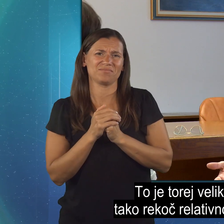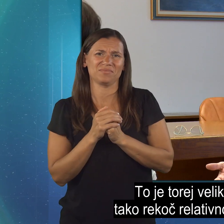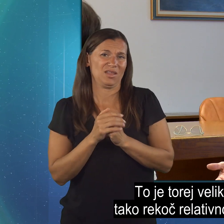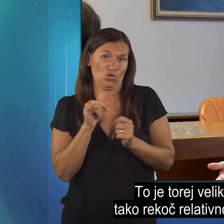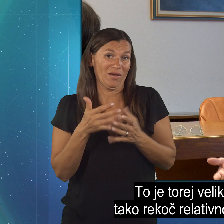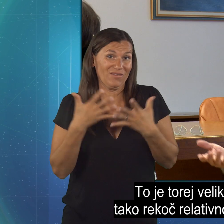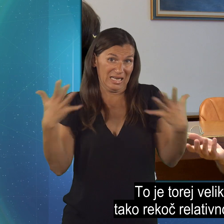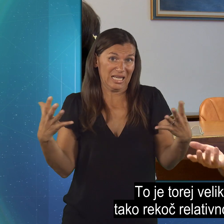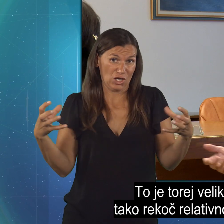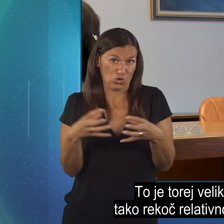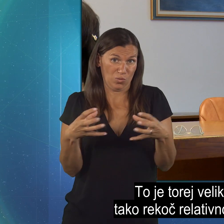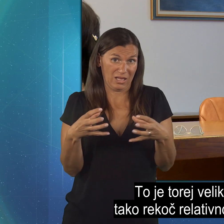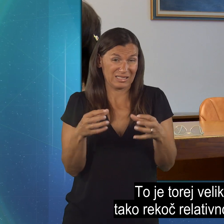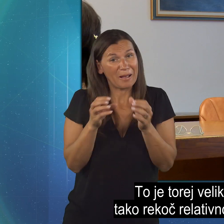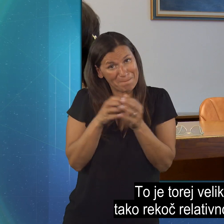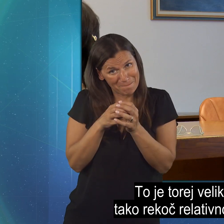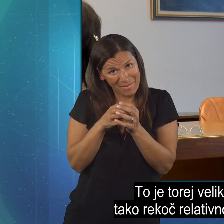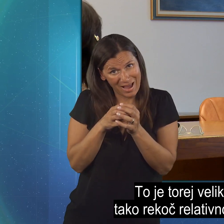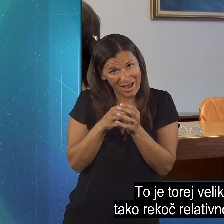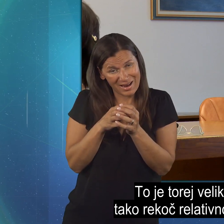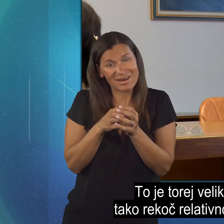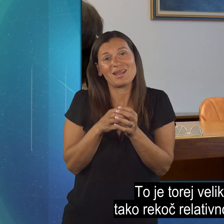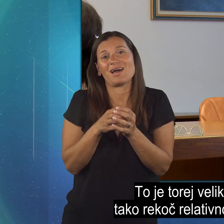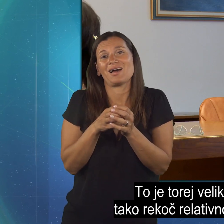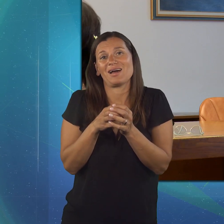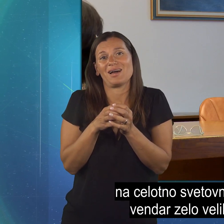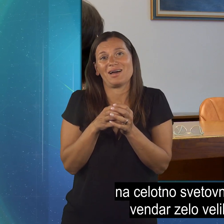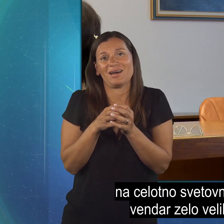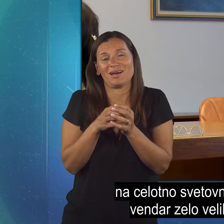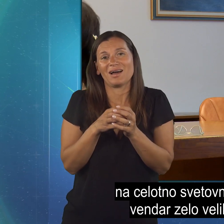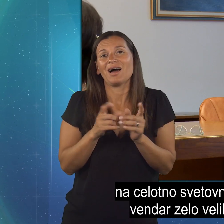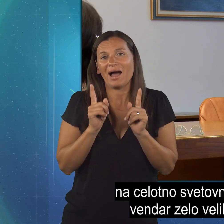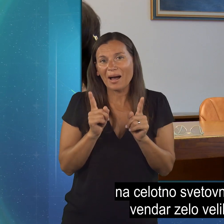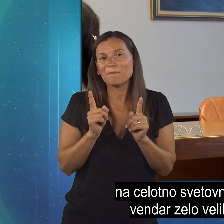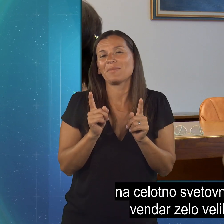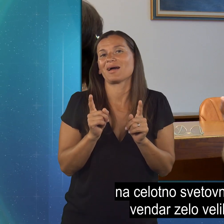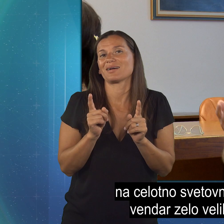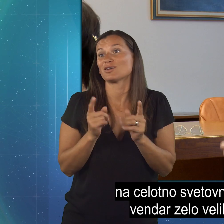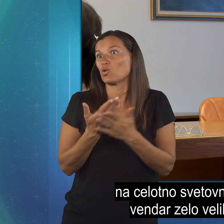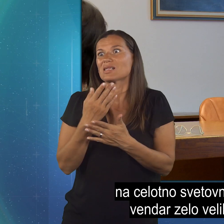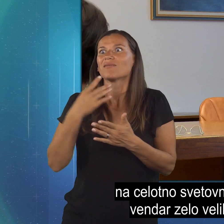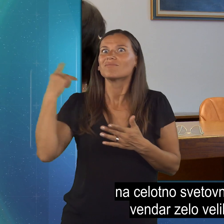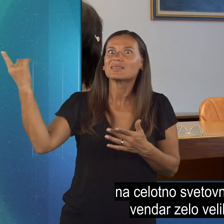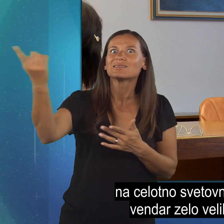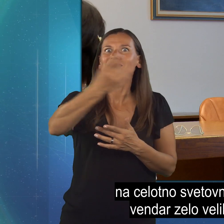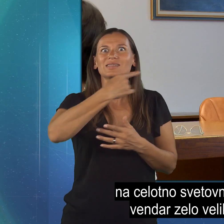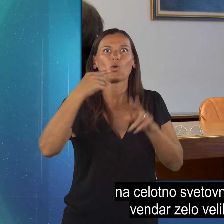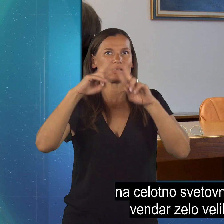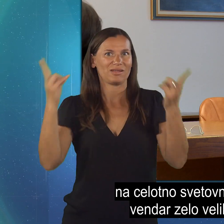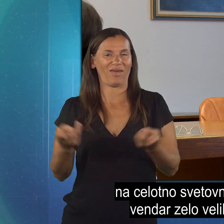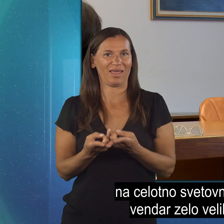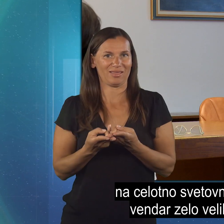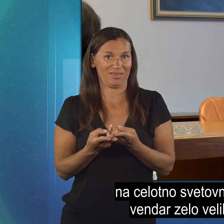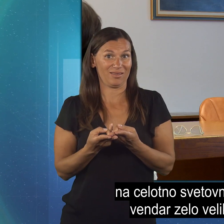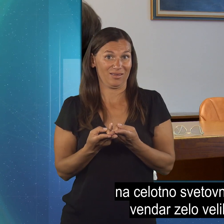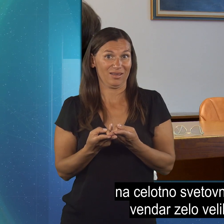big community, small, relatively speaking, for the whole population of the world, but